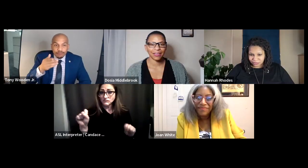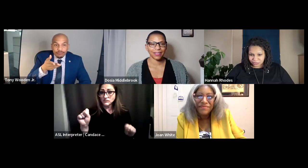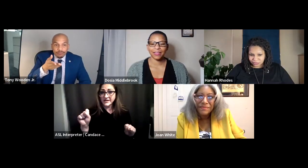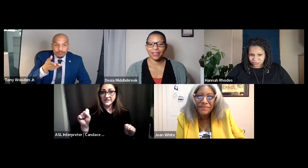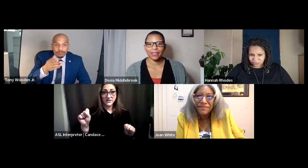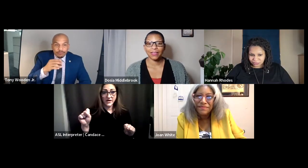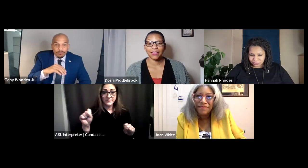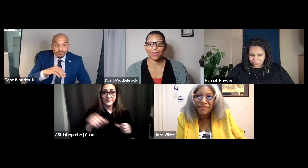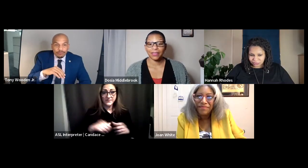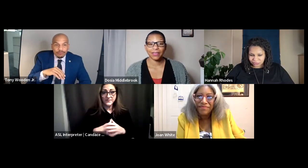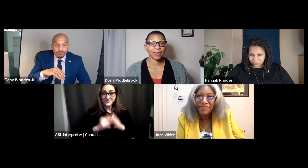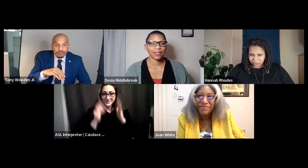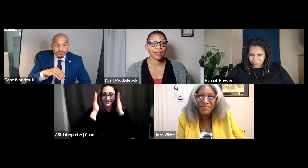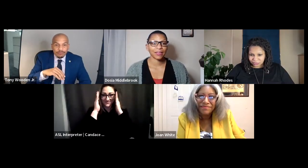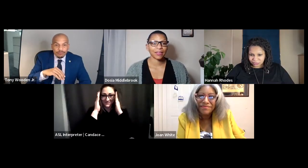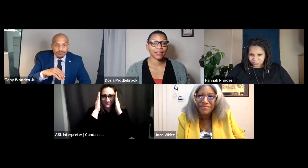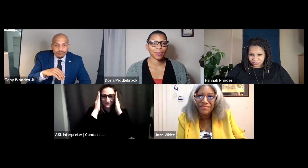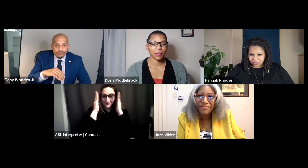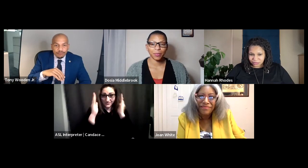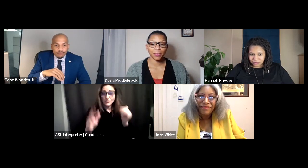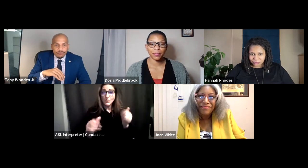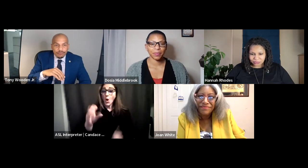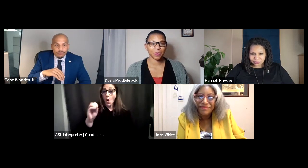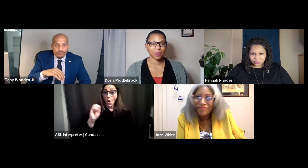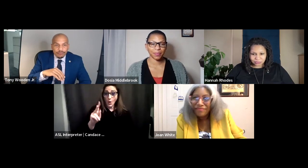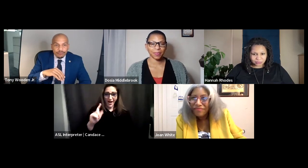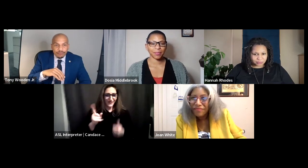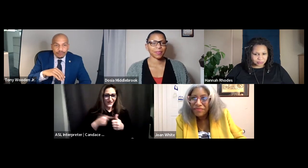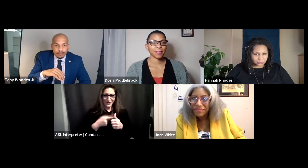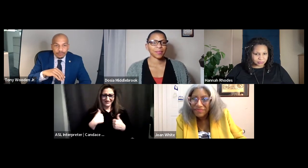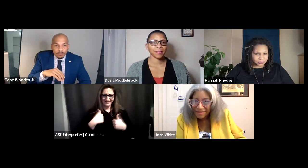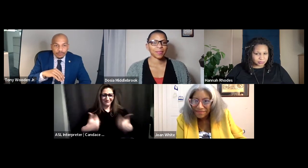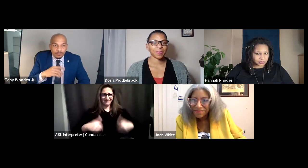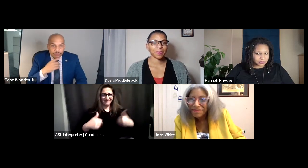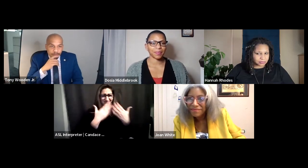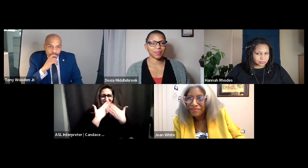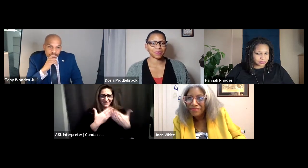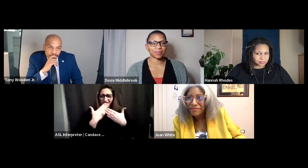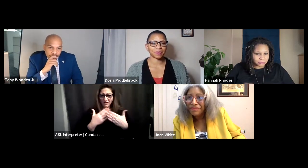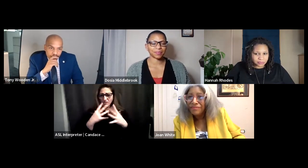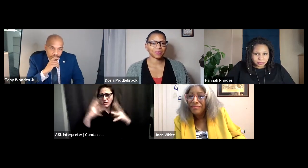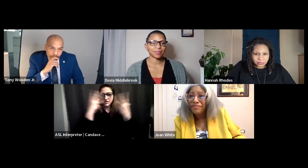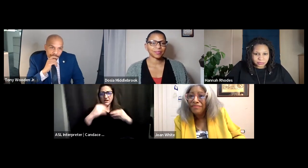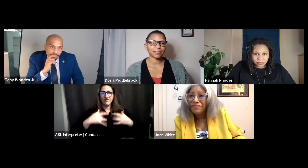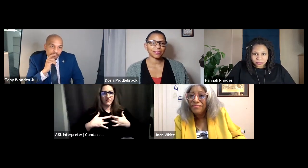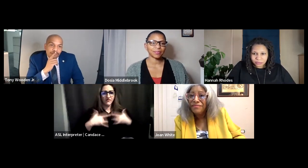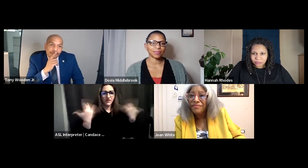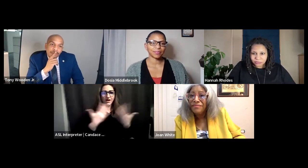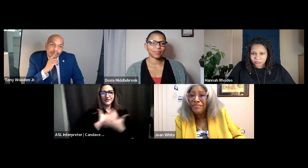Yes. Yes, go ahead. Okay, first of all, just thank you for having this lovely event. It's a pleasure to meet your beautiful family.